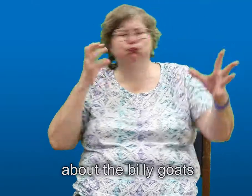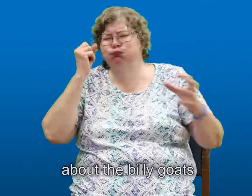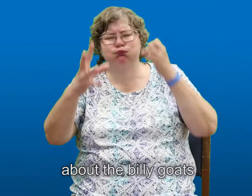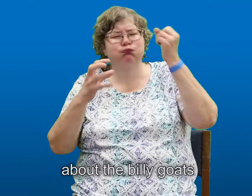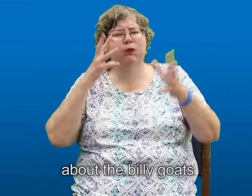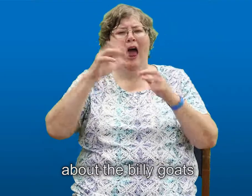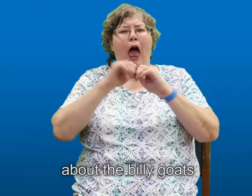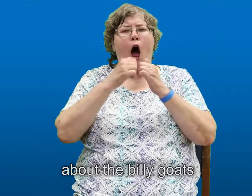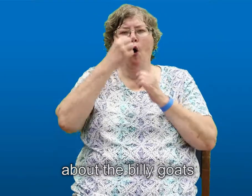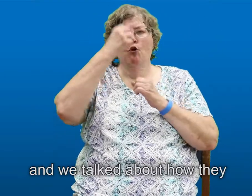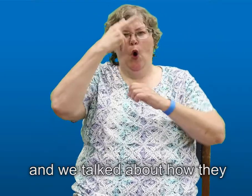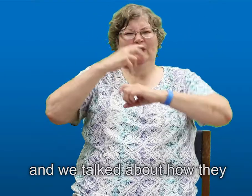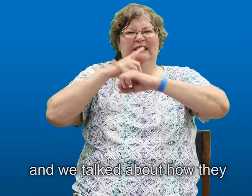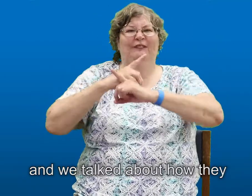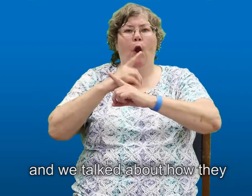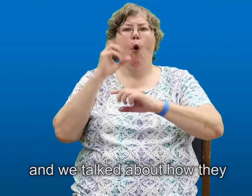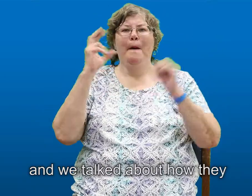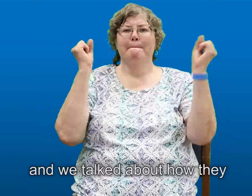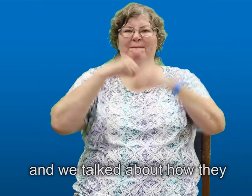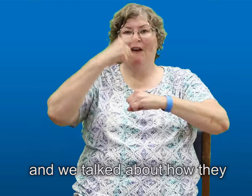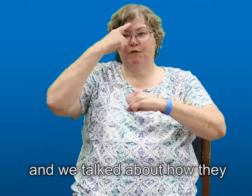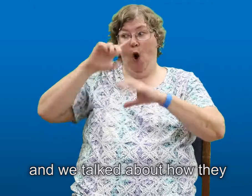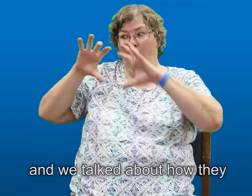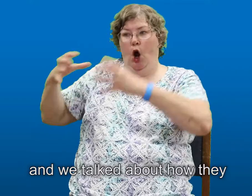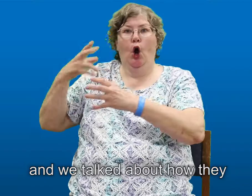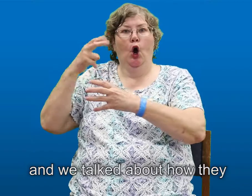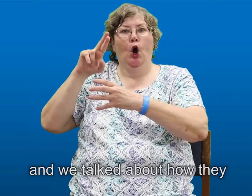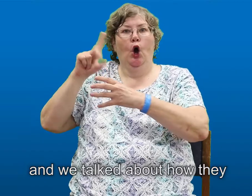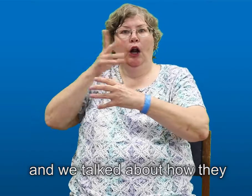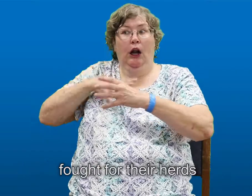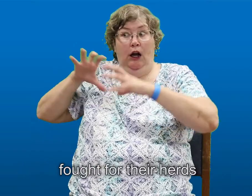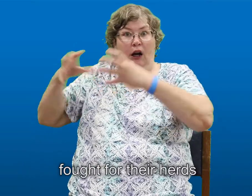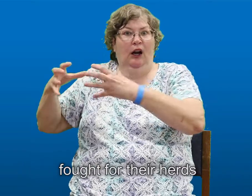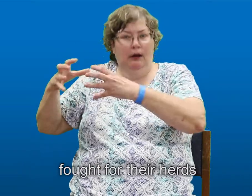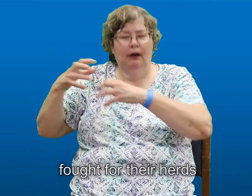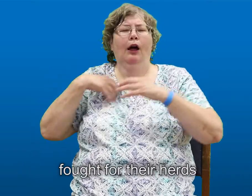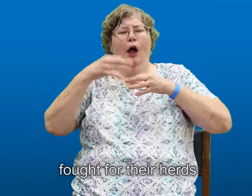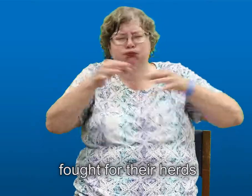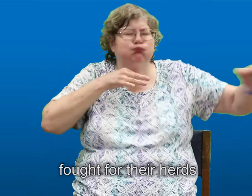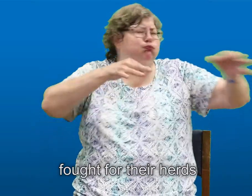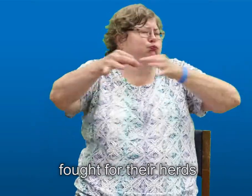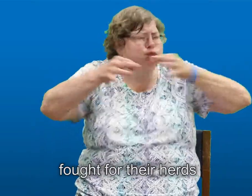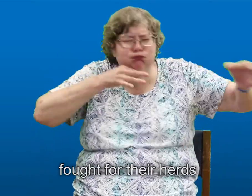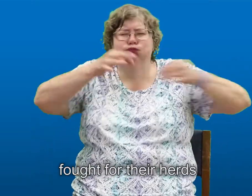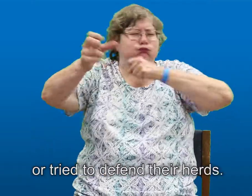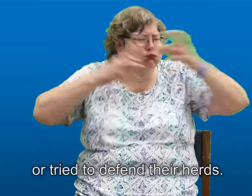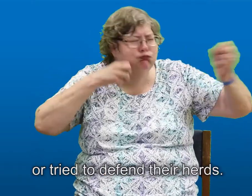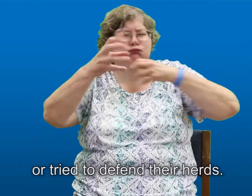about the belly goats and the bulls. You know, we talked about how they, you know, fought for their herds, or tried to defend